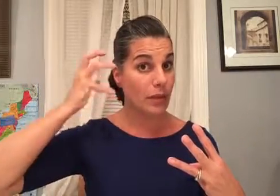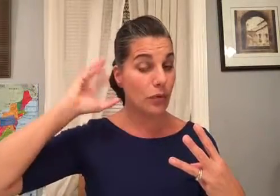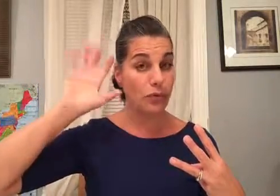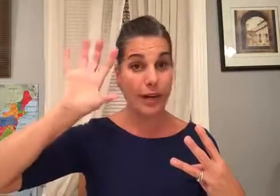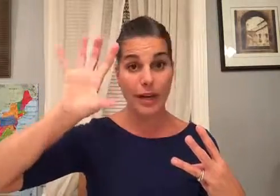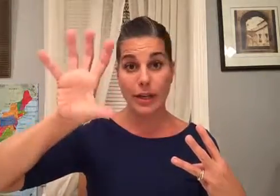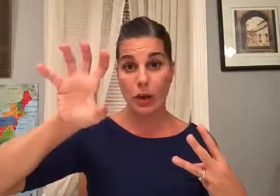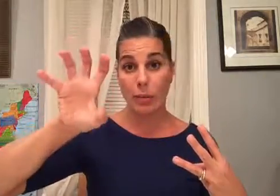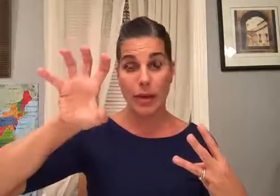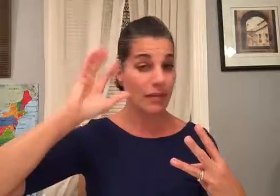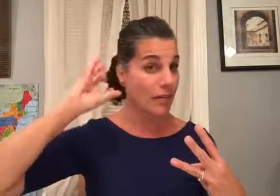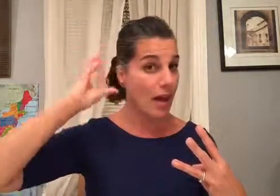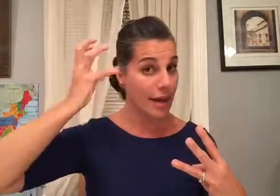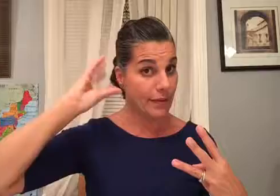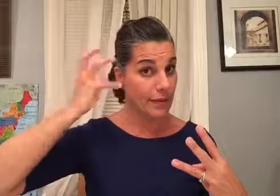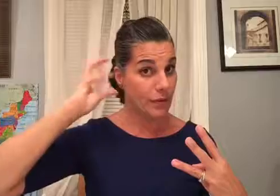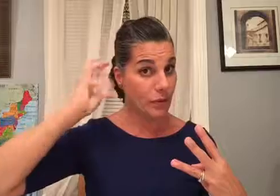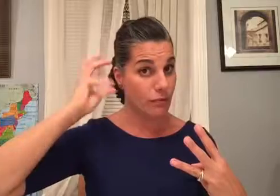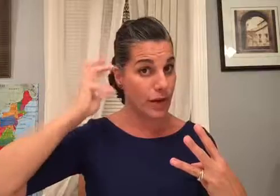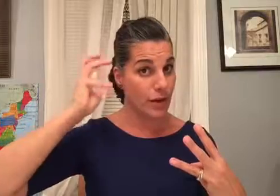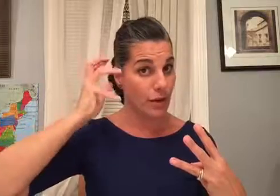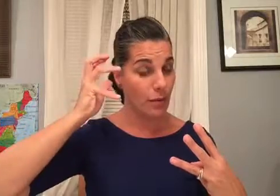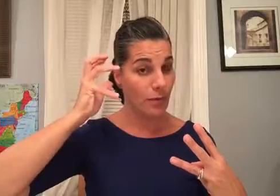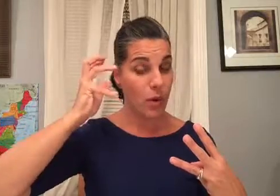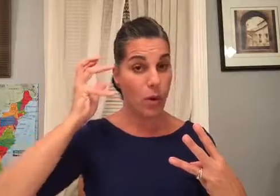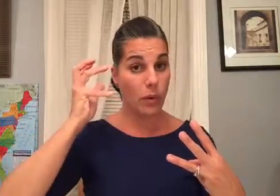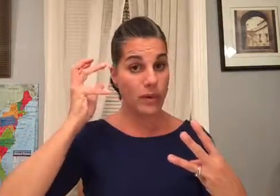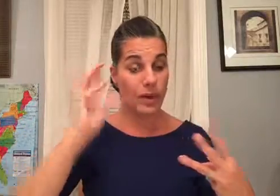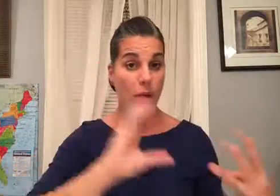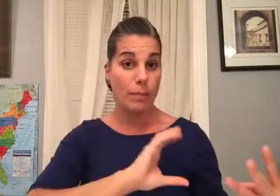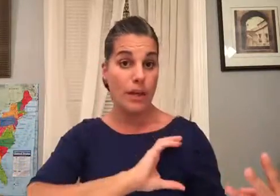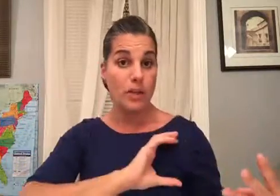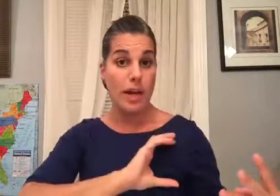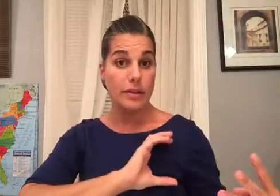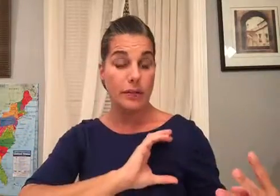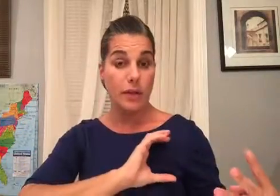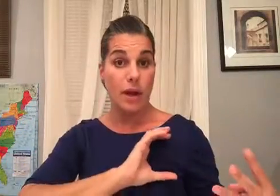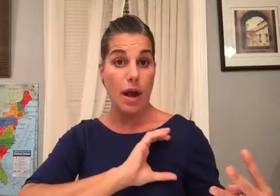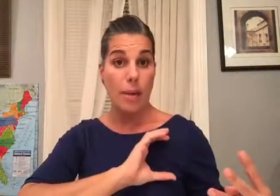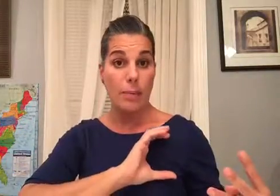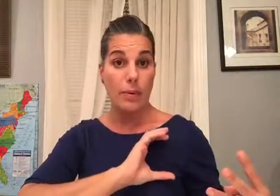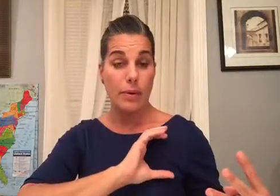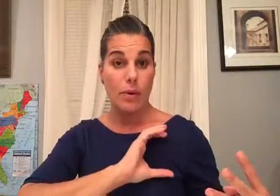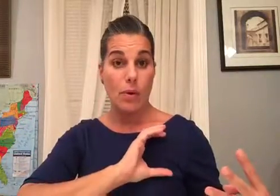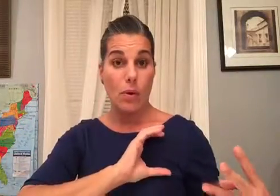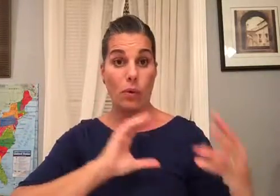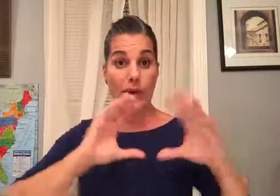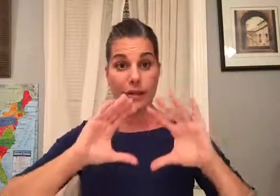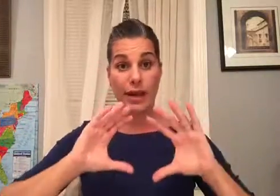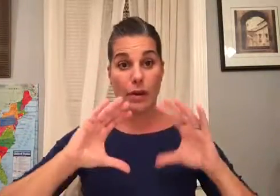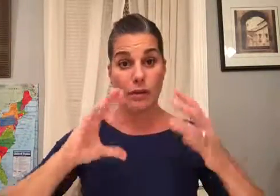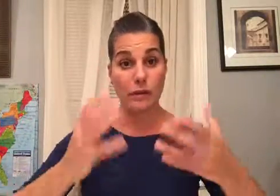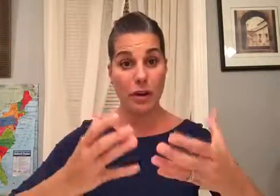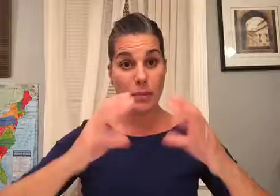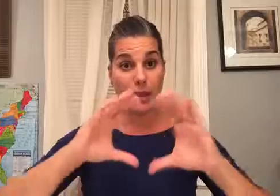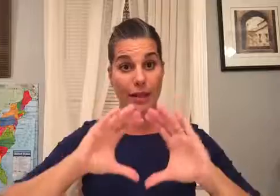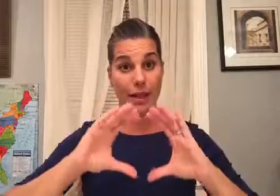for radio, bent 5s for radio? Or is it on my chest for cop? Or is it out in front of me, as